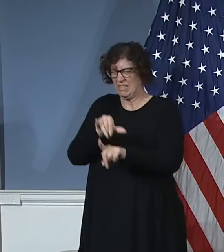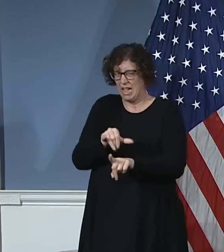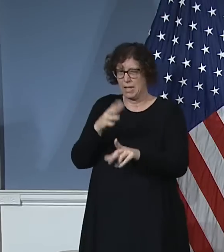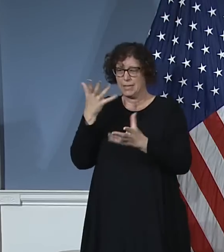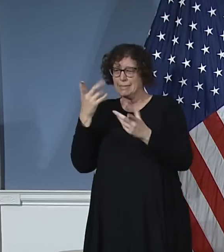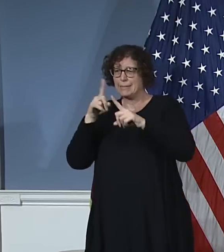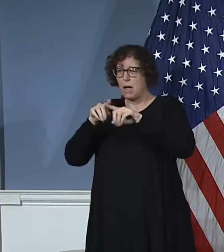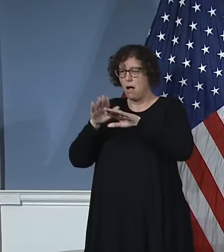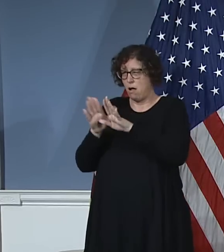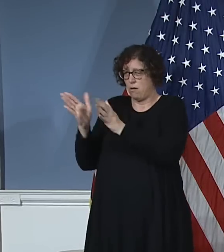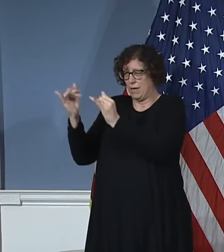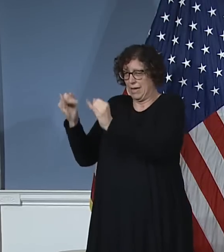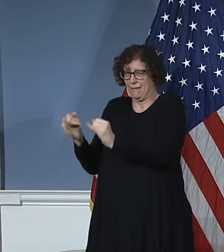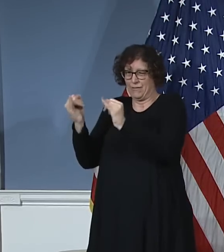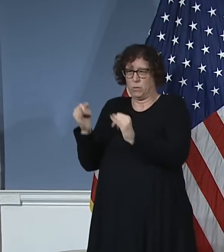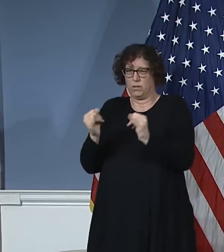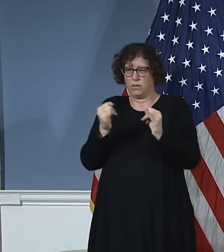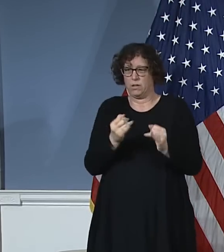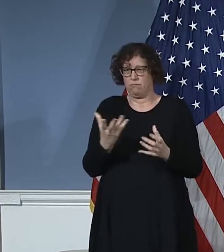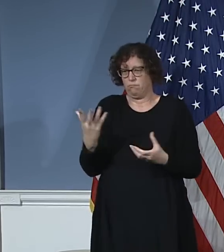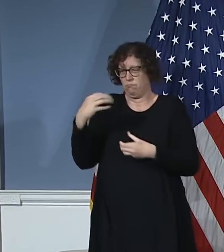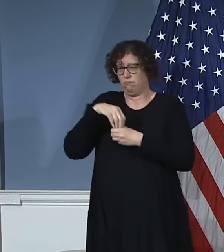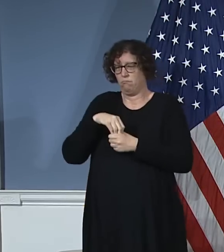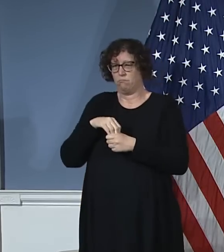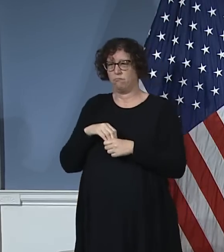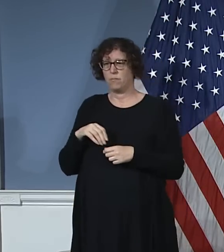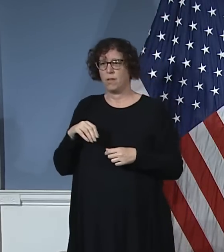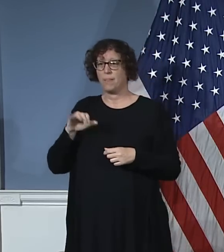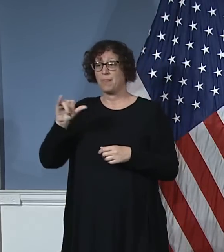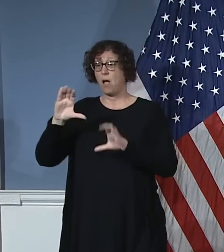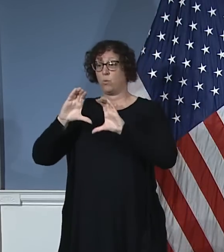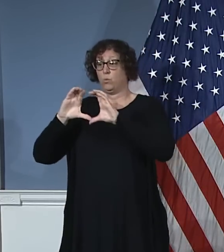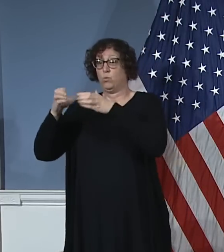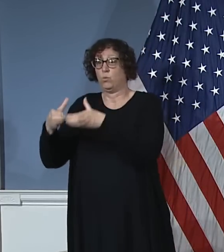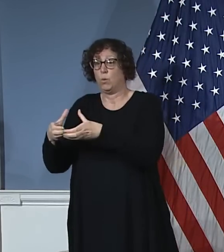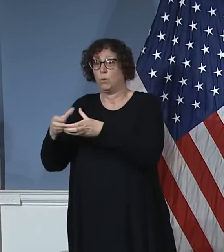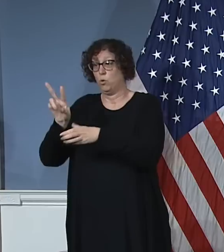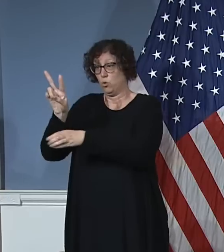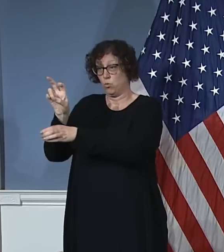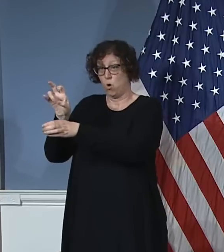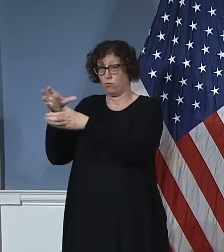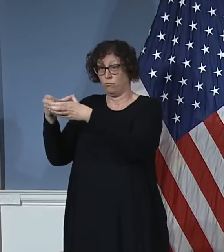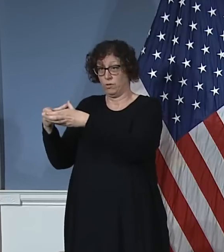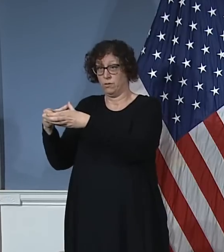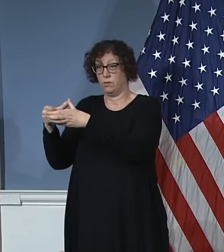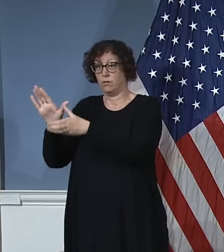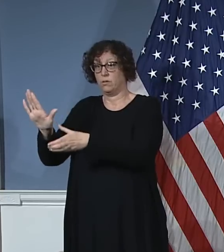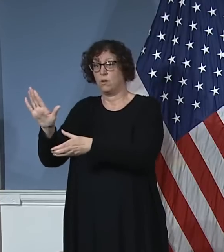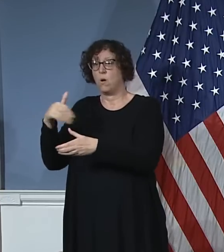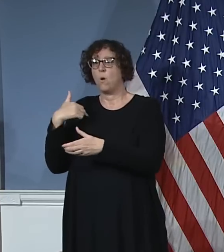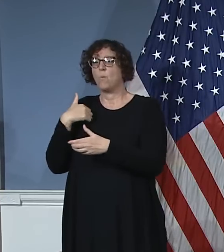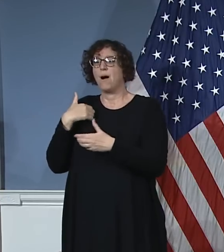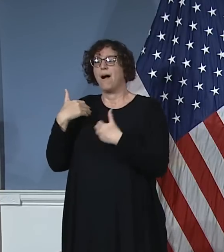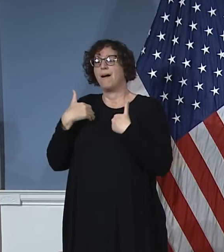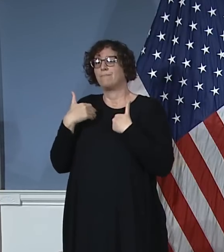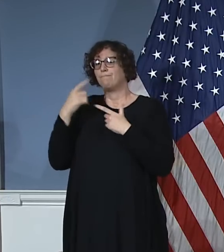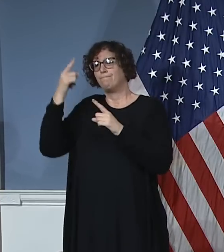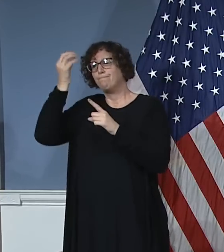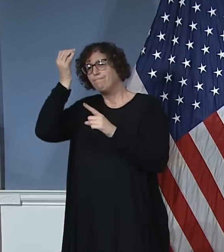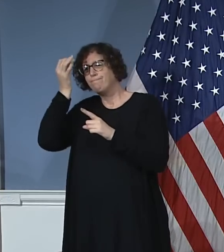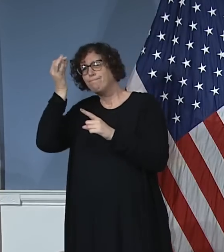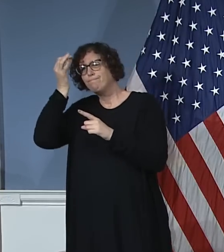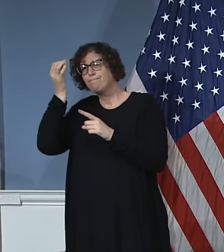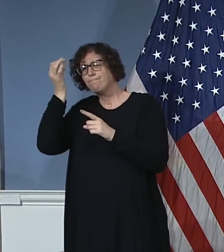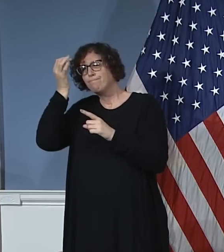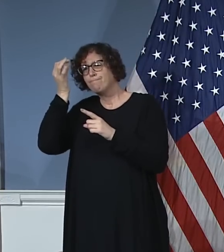of 200 is the next pool, if you will, of people we are considering. I am not saying we're going to release X amount or